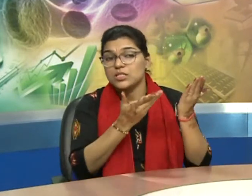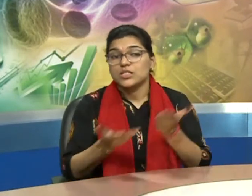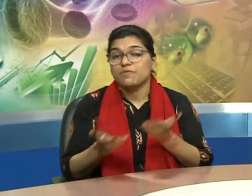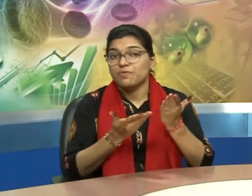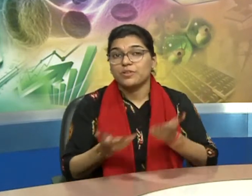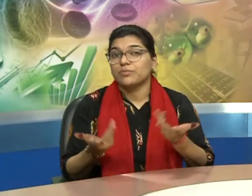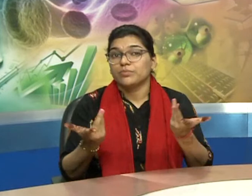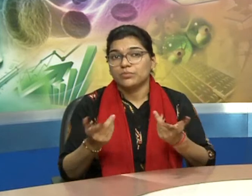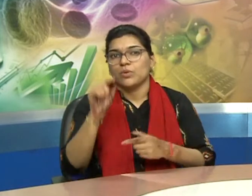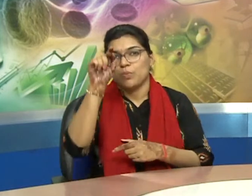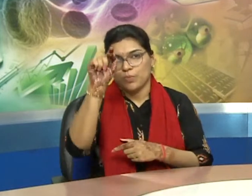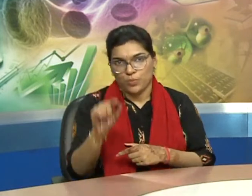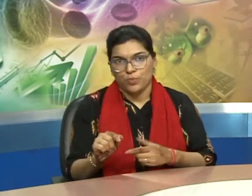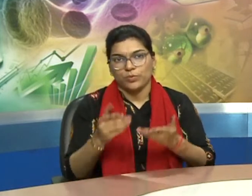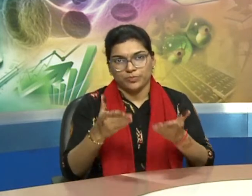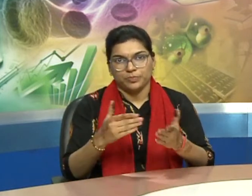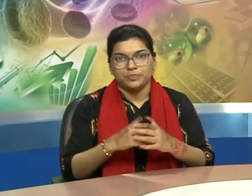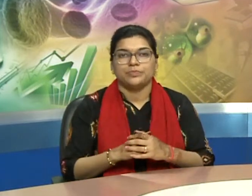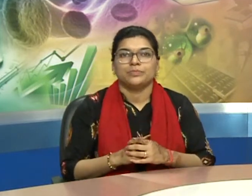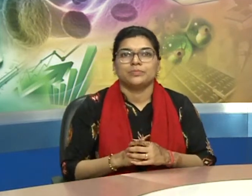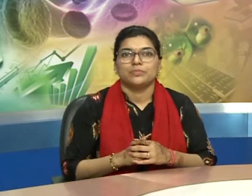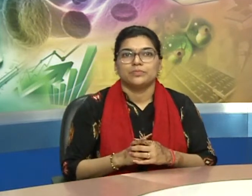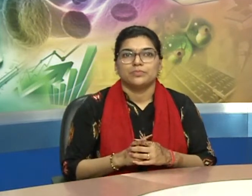Now these are the services of a university library.